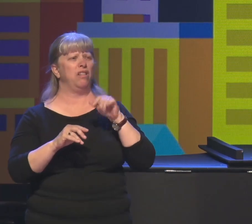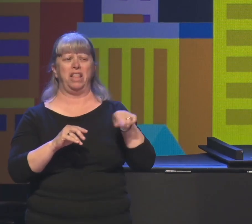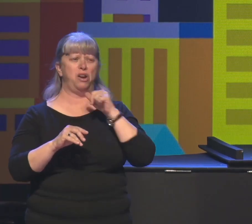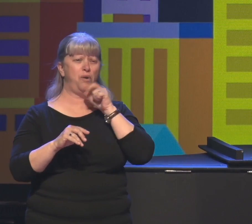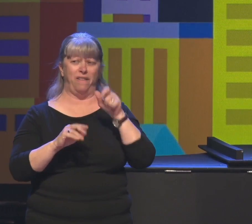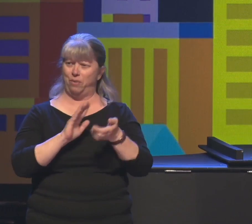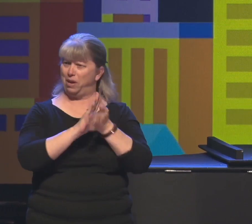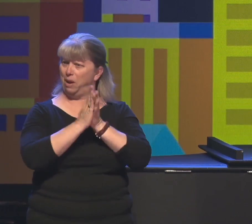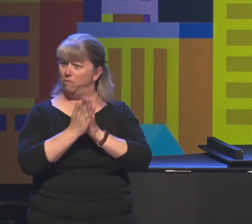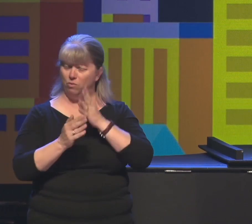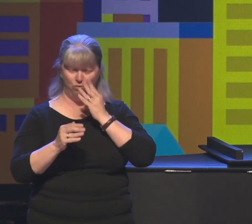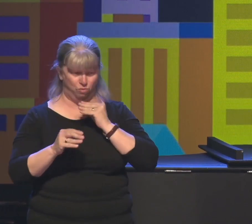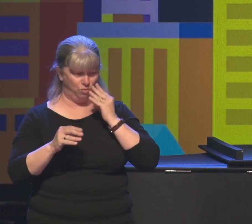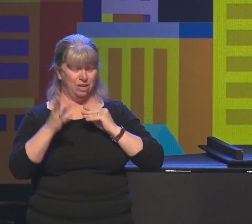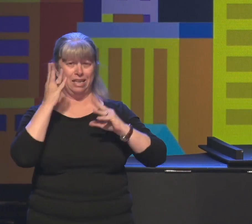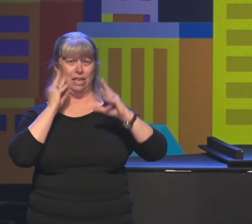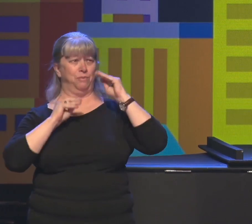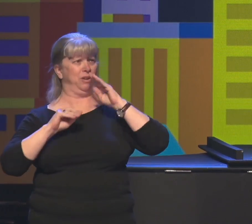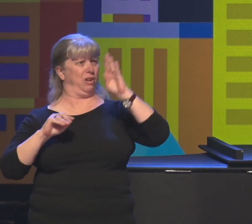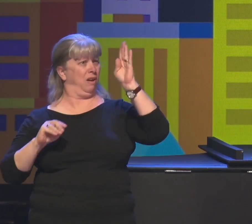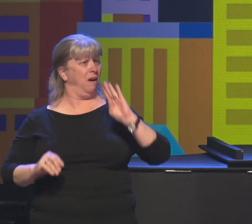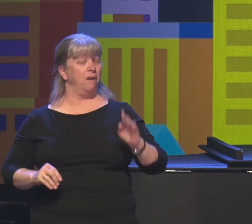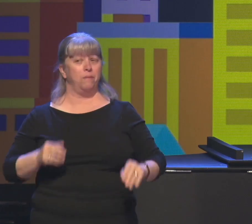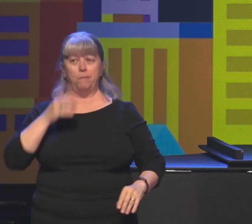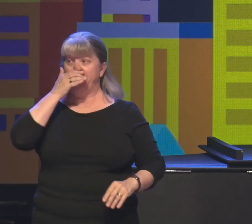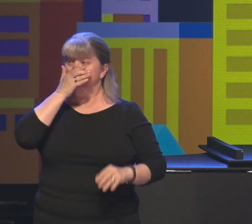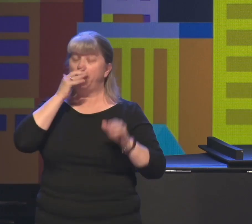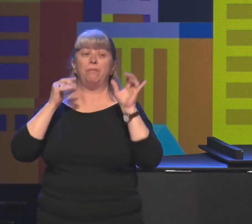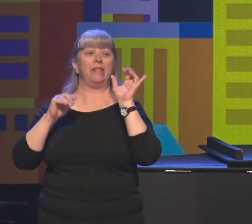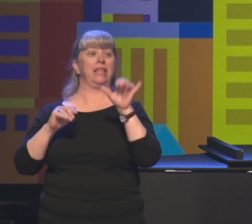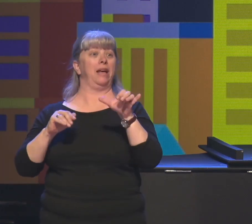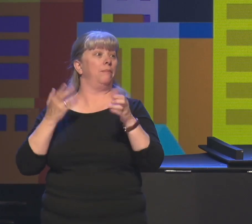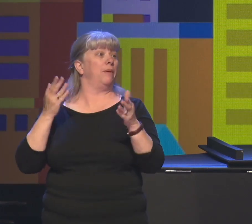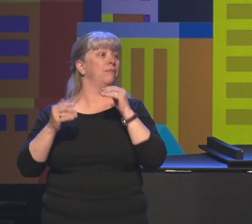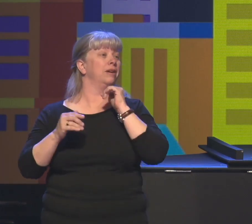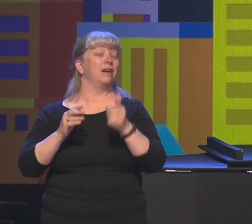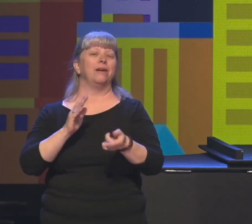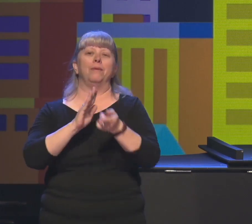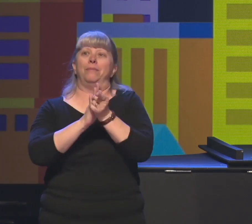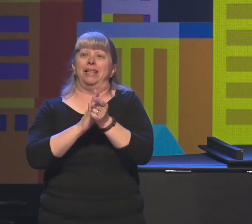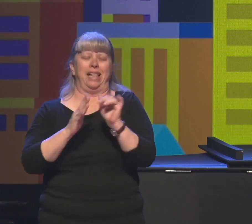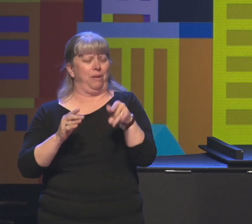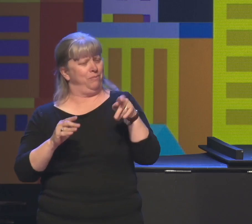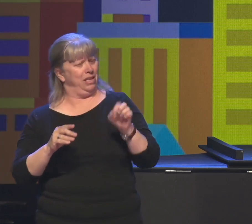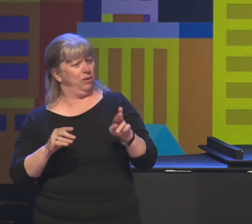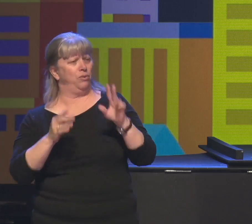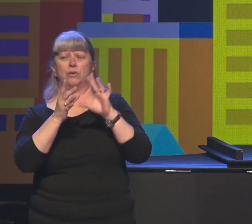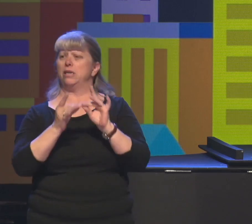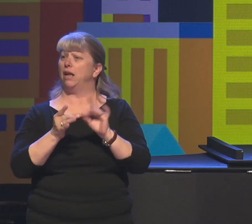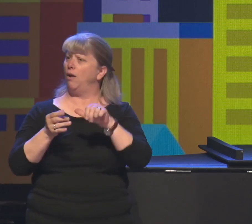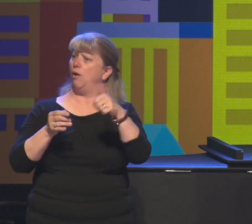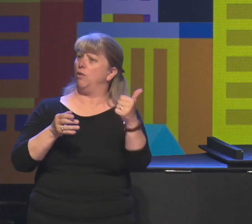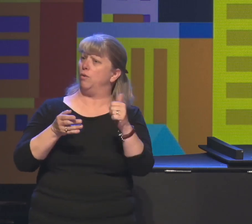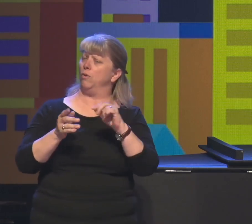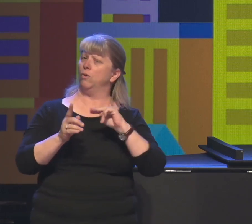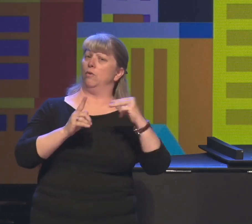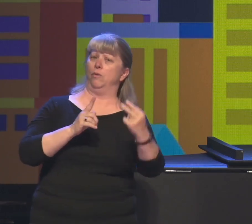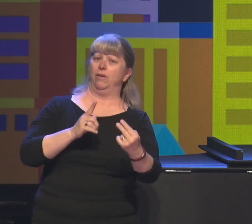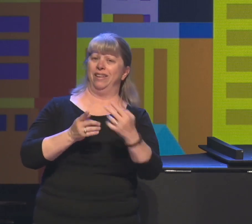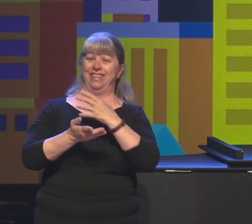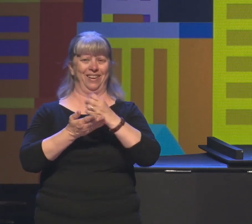Jews to experience God? Now, that might not strike you as weird, okay, but let me say it this way, and this will get me run